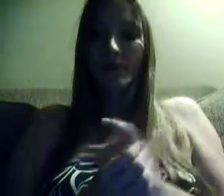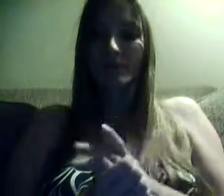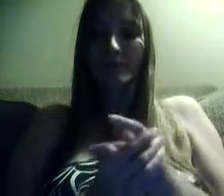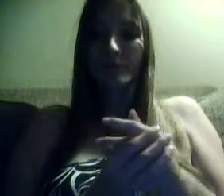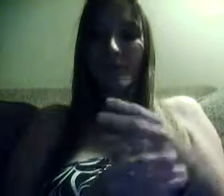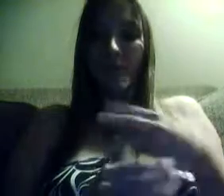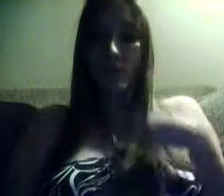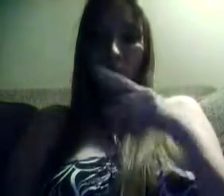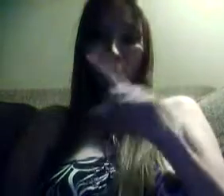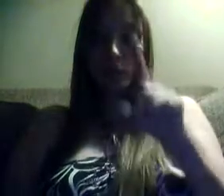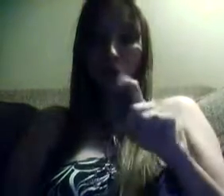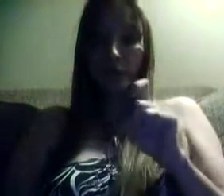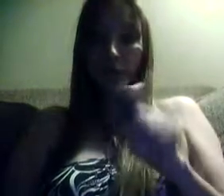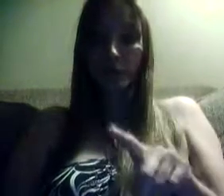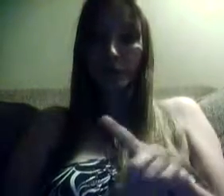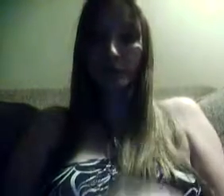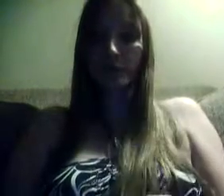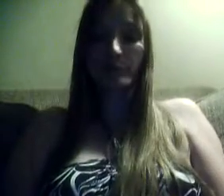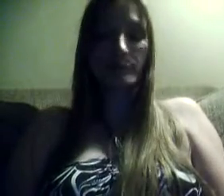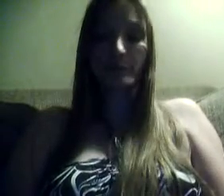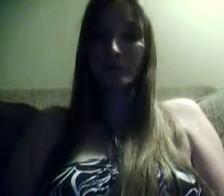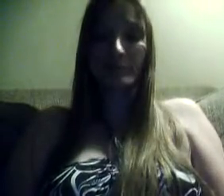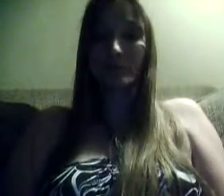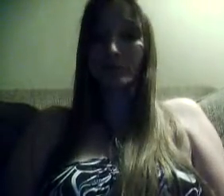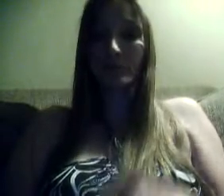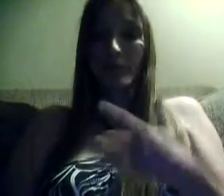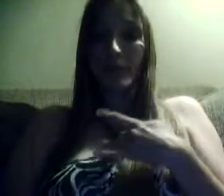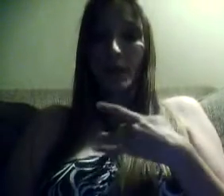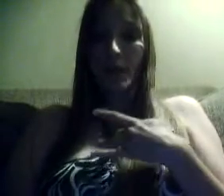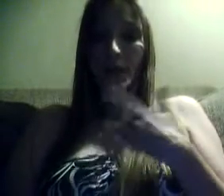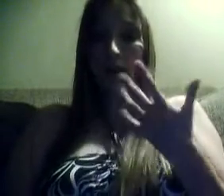Look at the blue. You have to fly or try to fly.